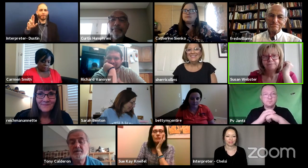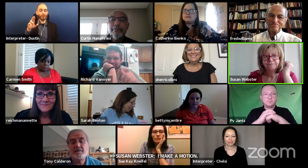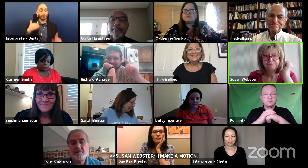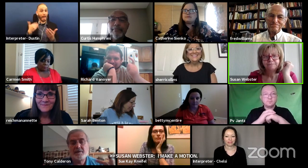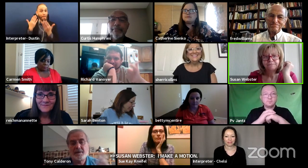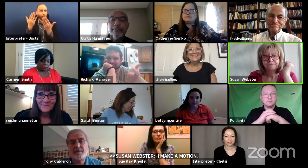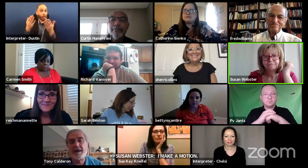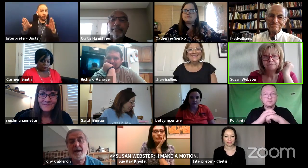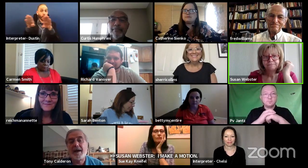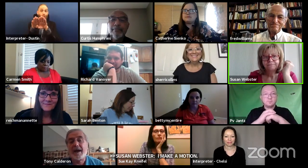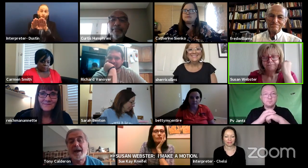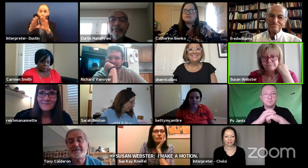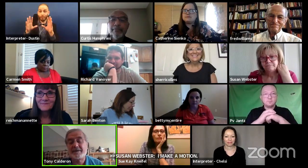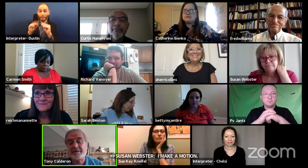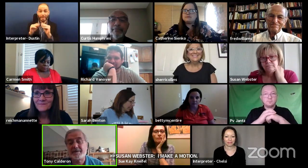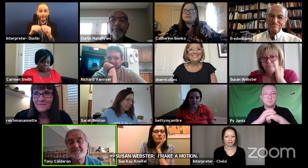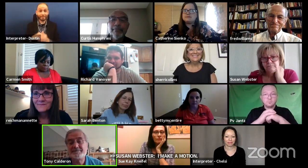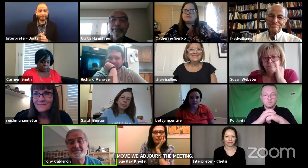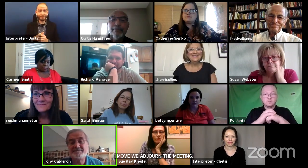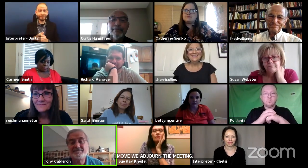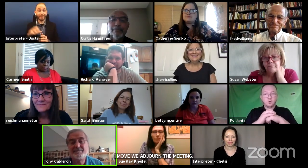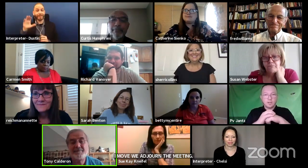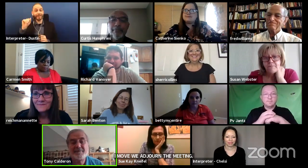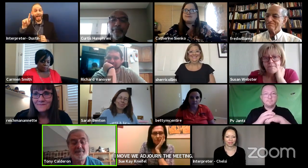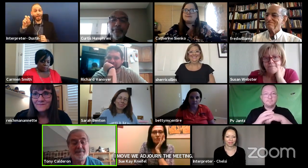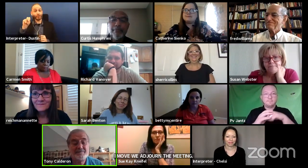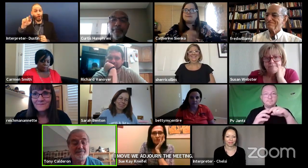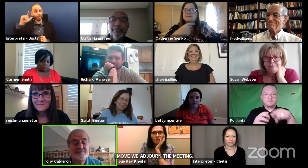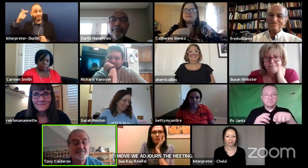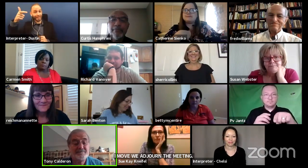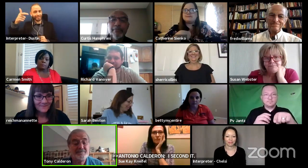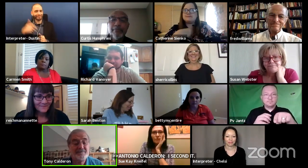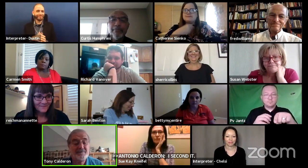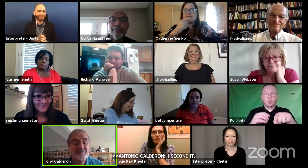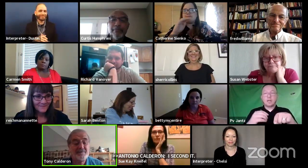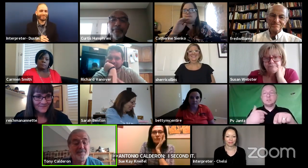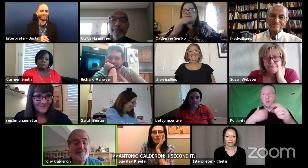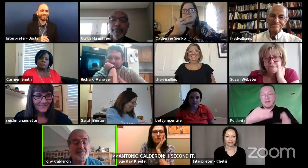meeting. I second it.